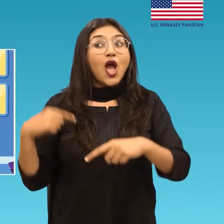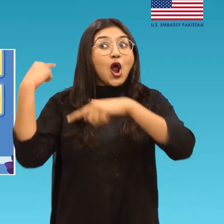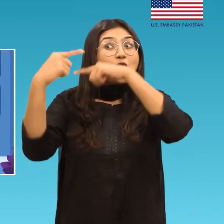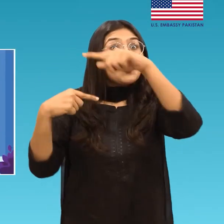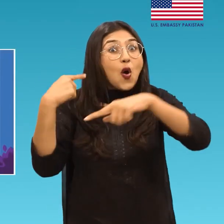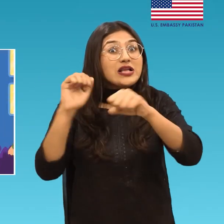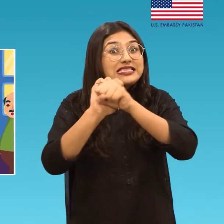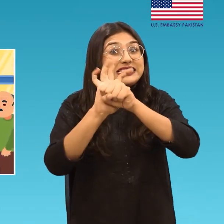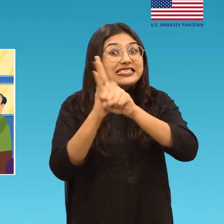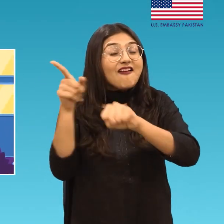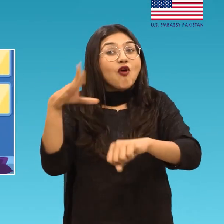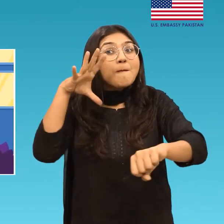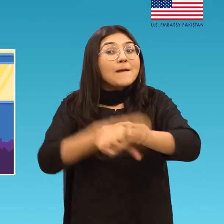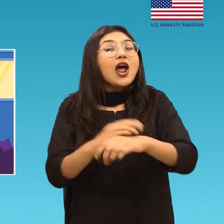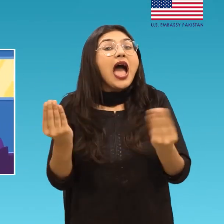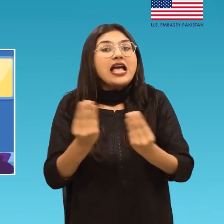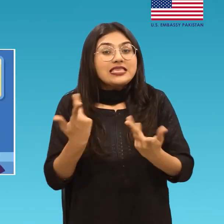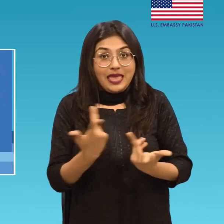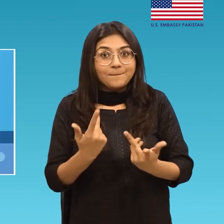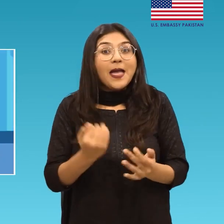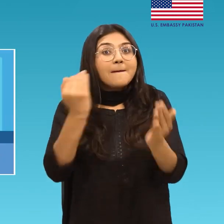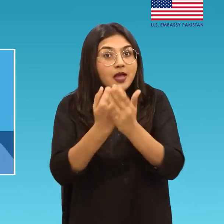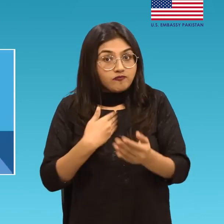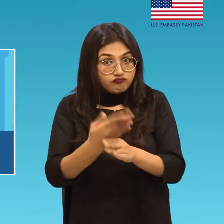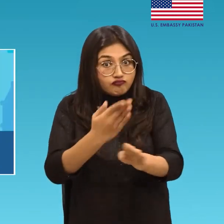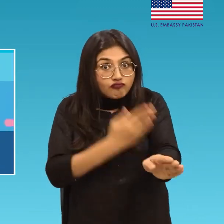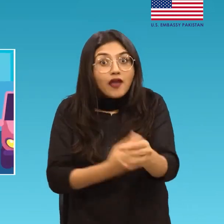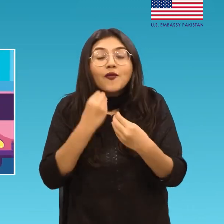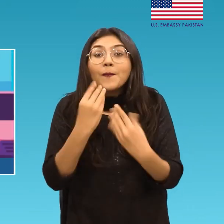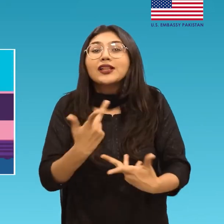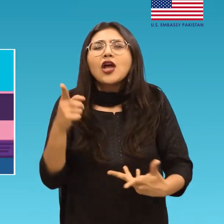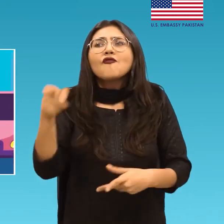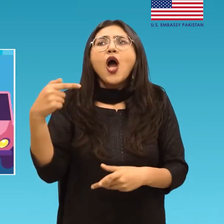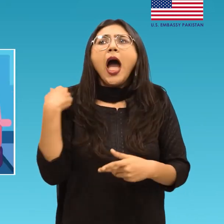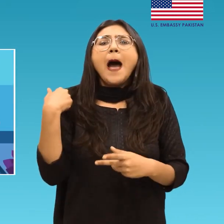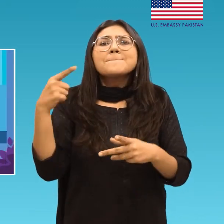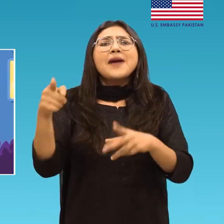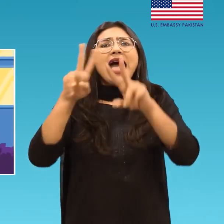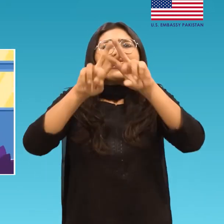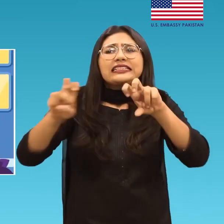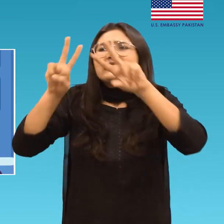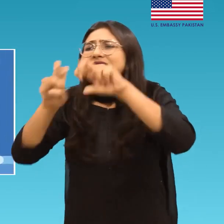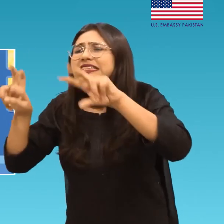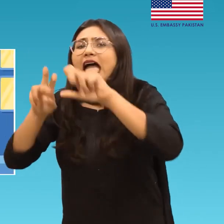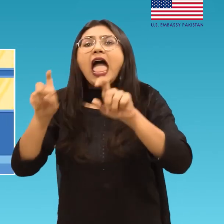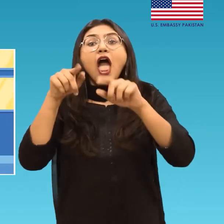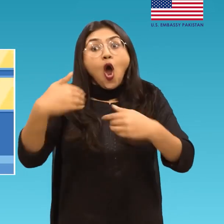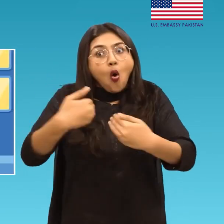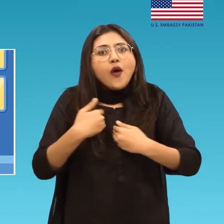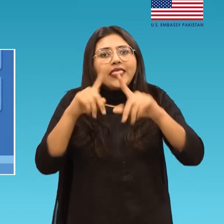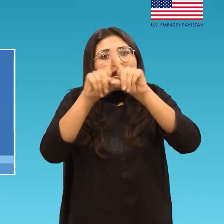day-to-day symptoms of covid19 before proceeding please note that this general overview is compiled for initial self-assessment